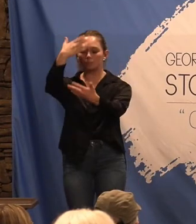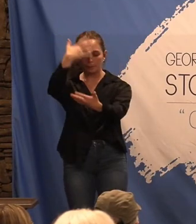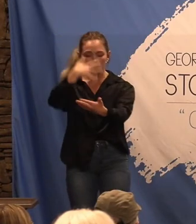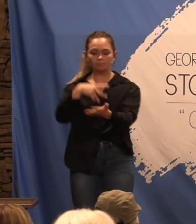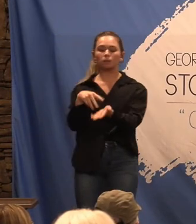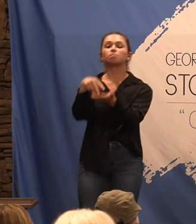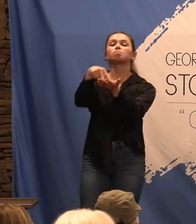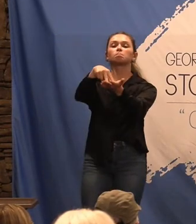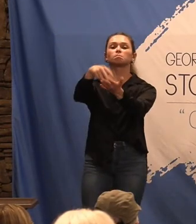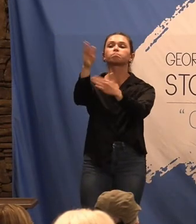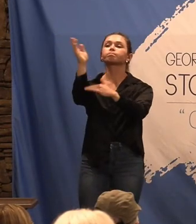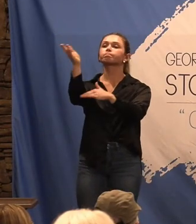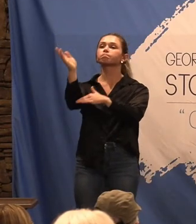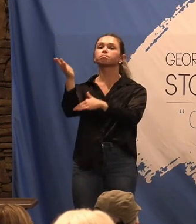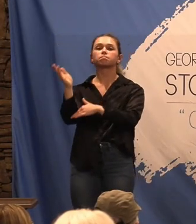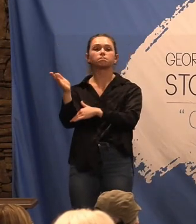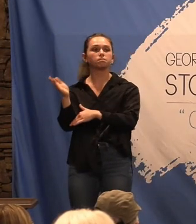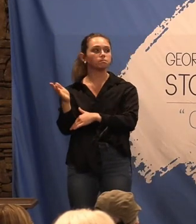pretty good.